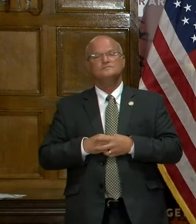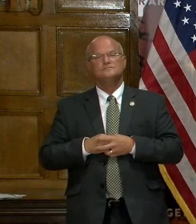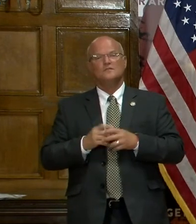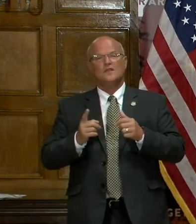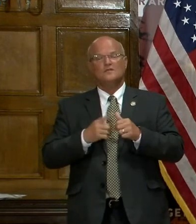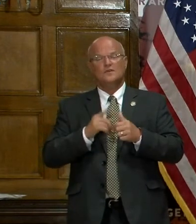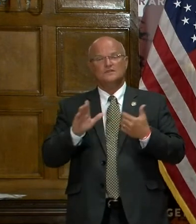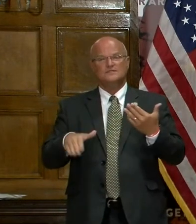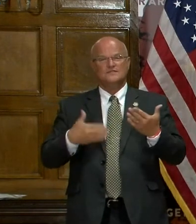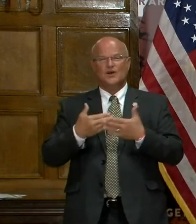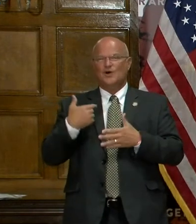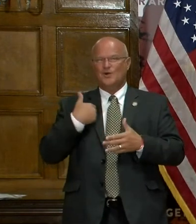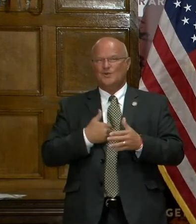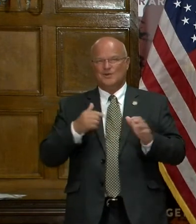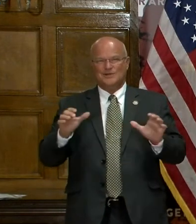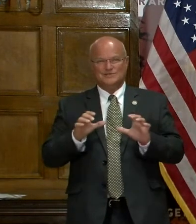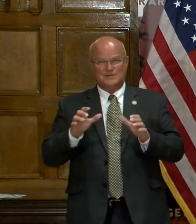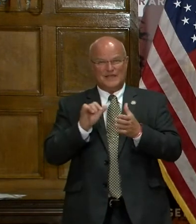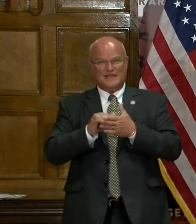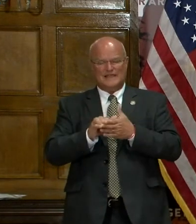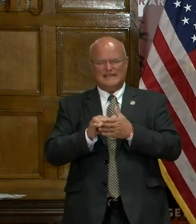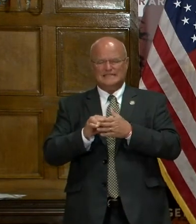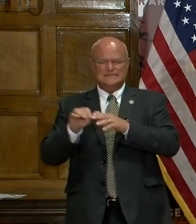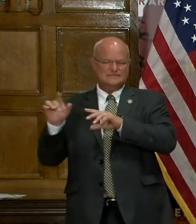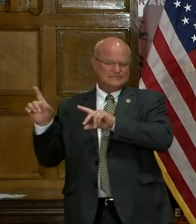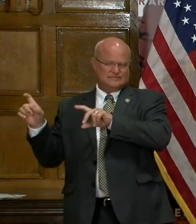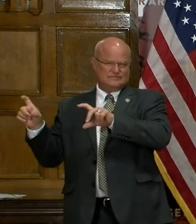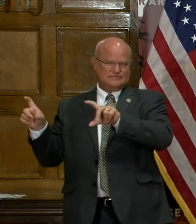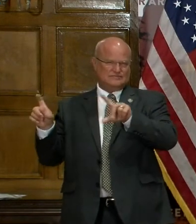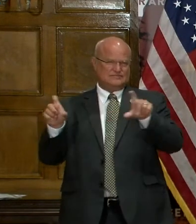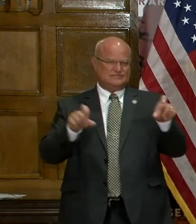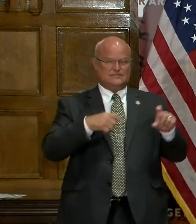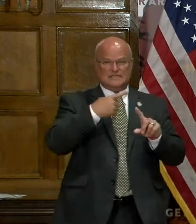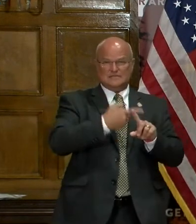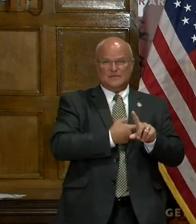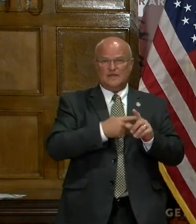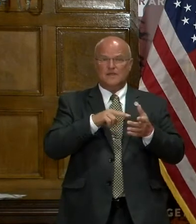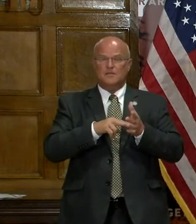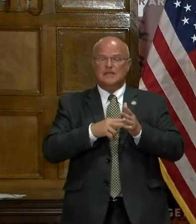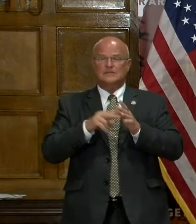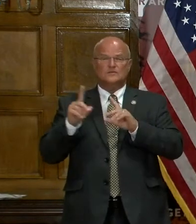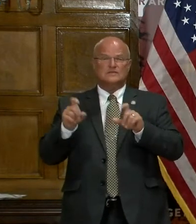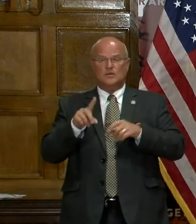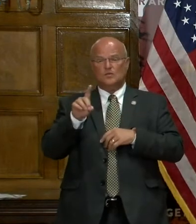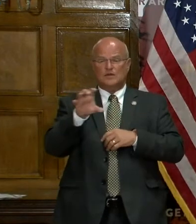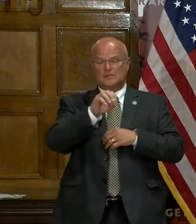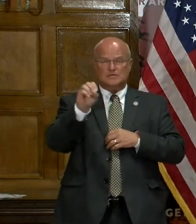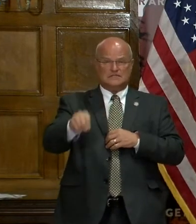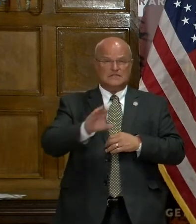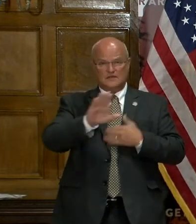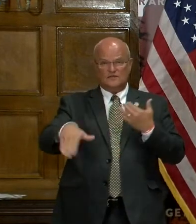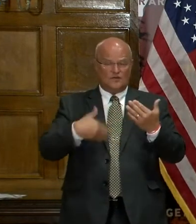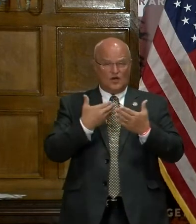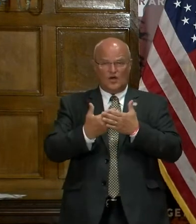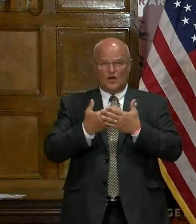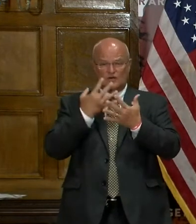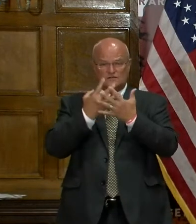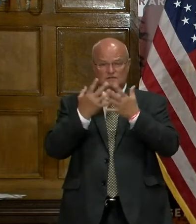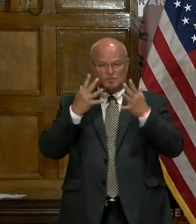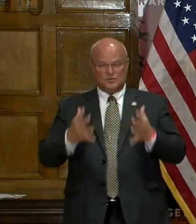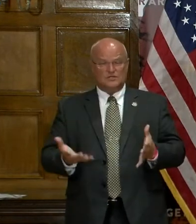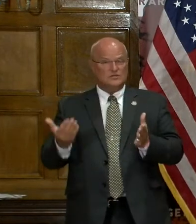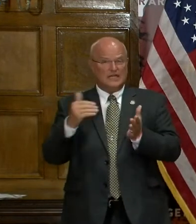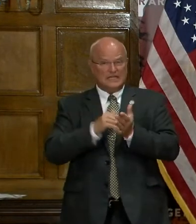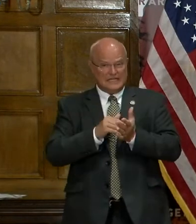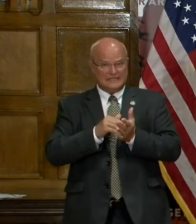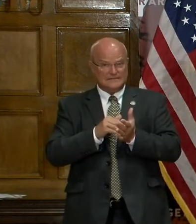first of all, we're doing that mass testing this month, which means we're testing 100% of our inmates